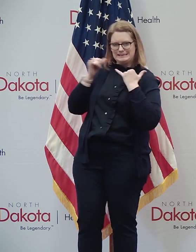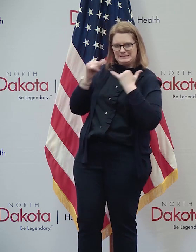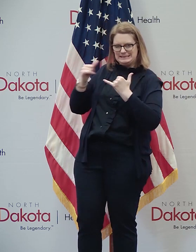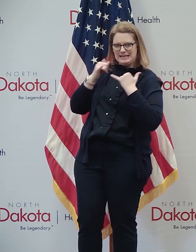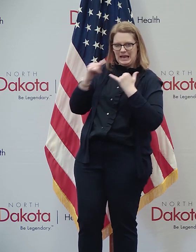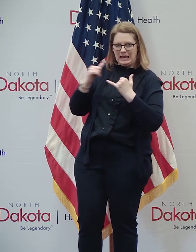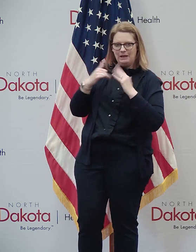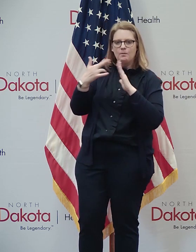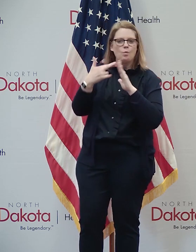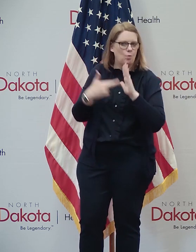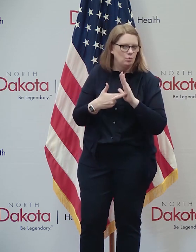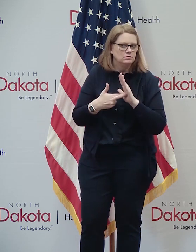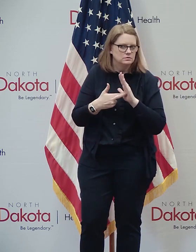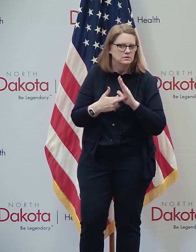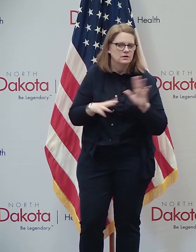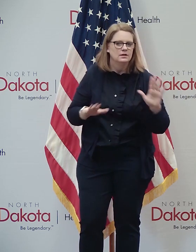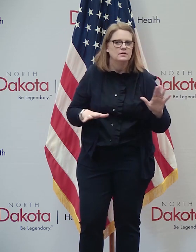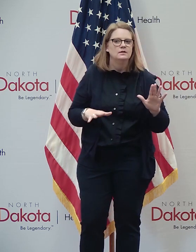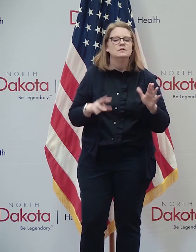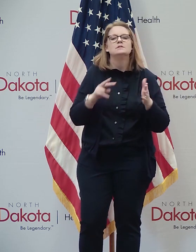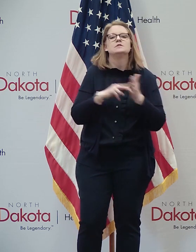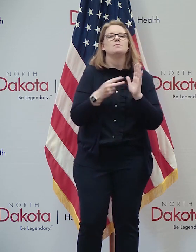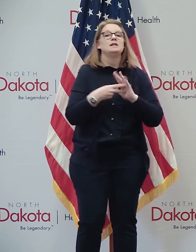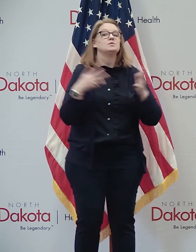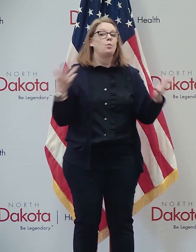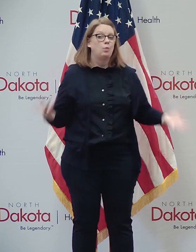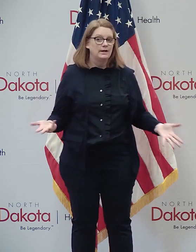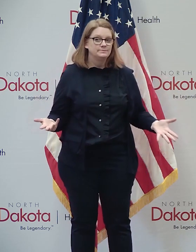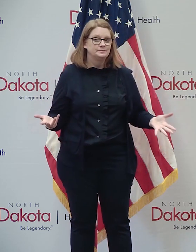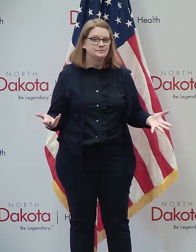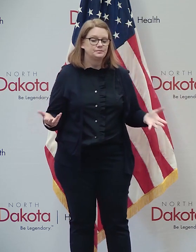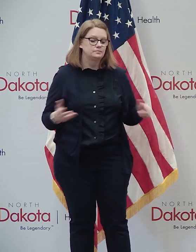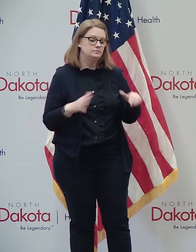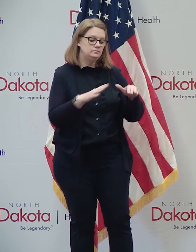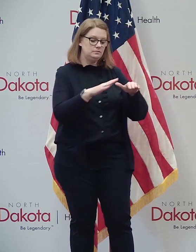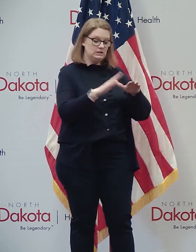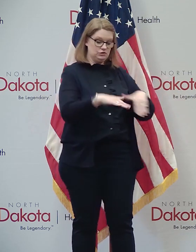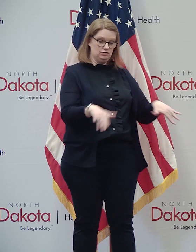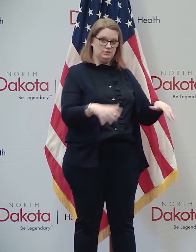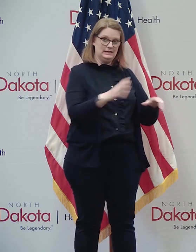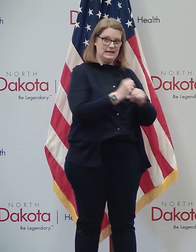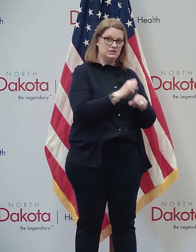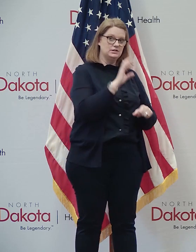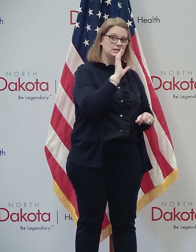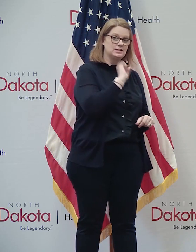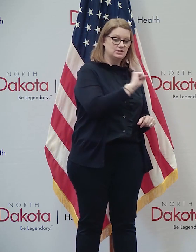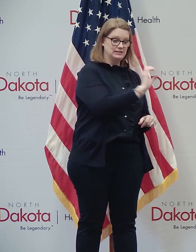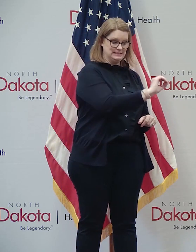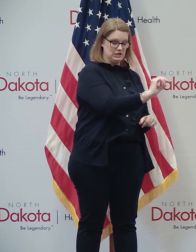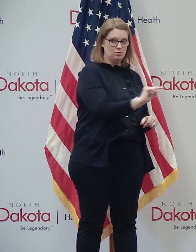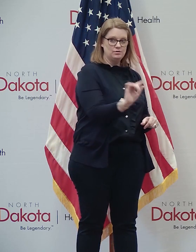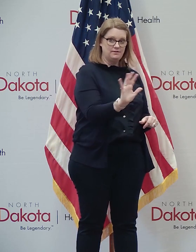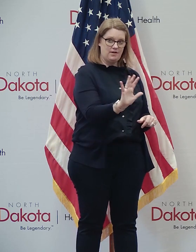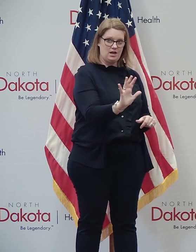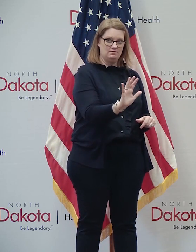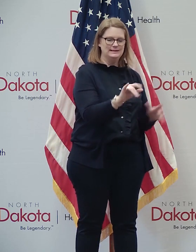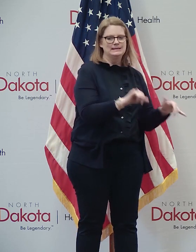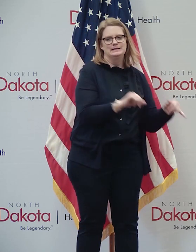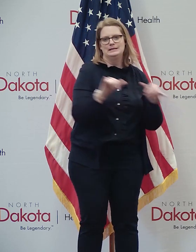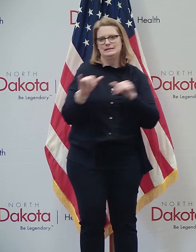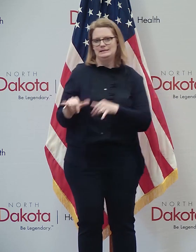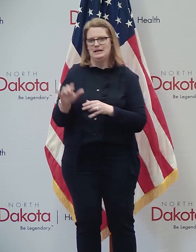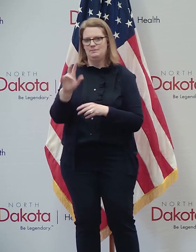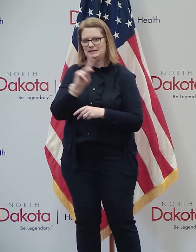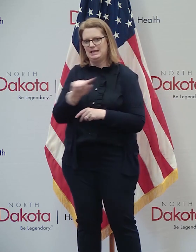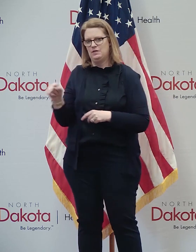modified operating guidelines that were part of the CEOG, those are now melded together with the Department of Public Instruction and how those